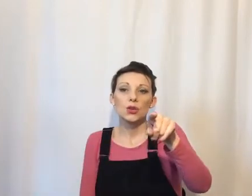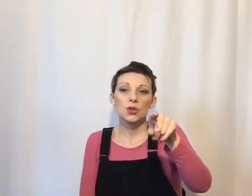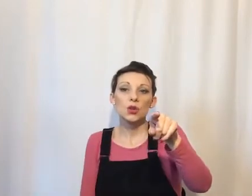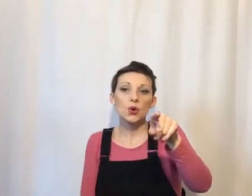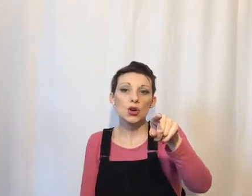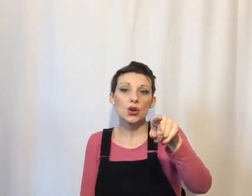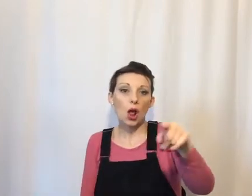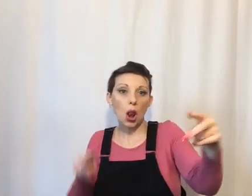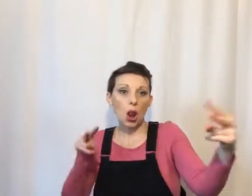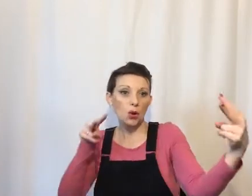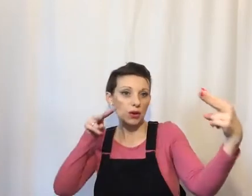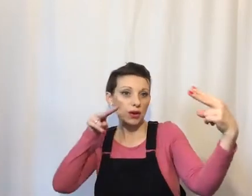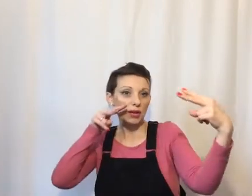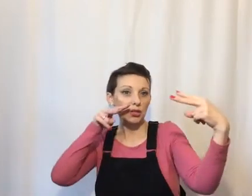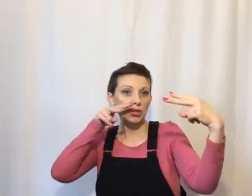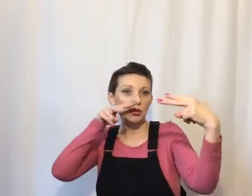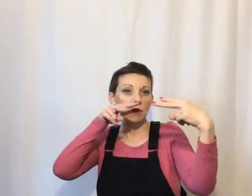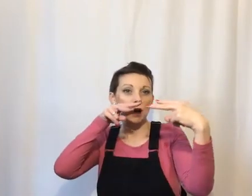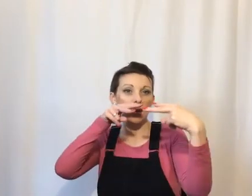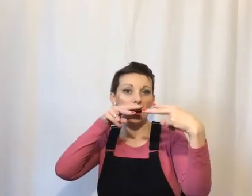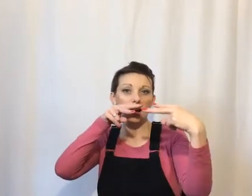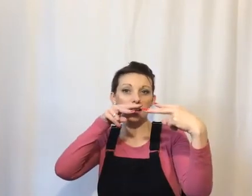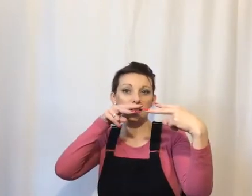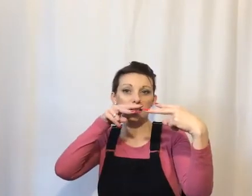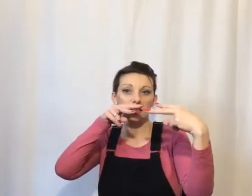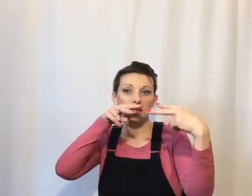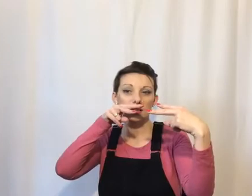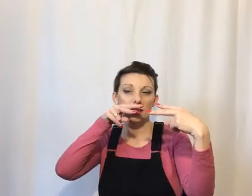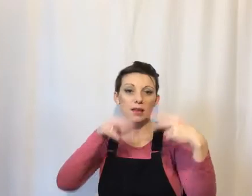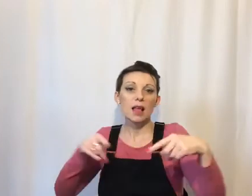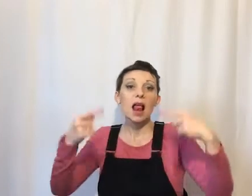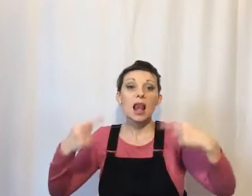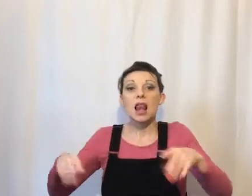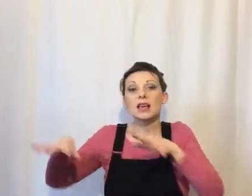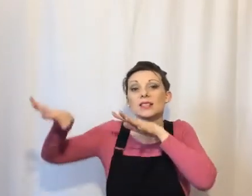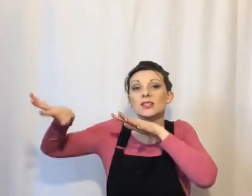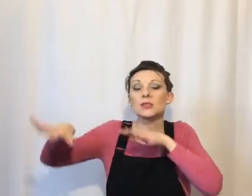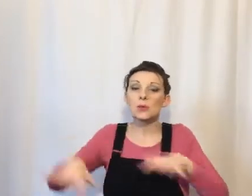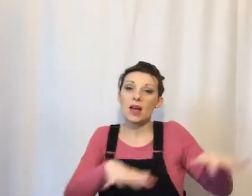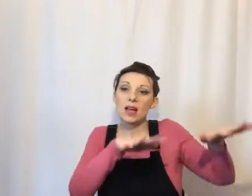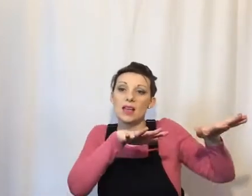You could look into my eyes. Let's sway.